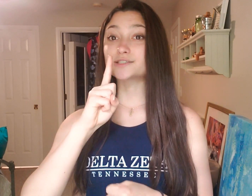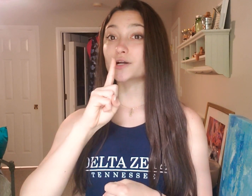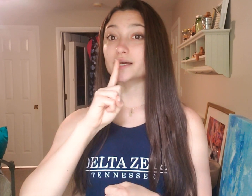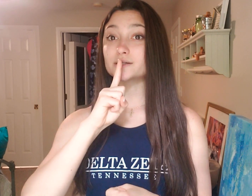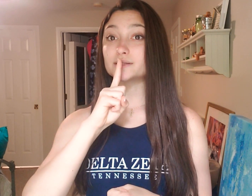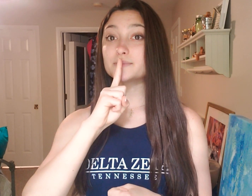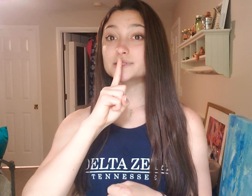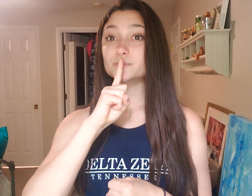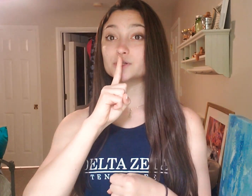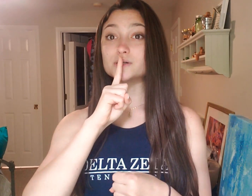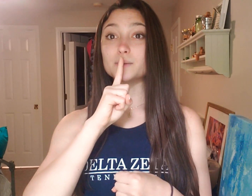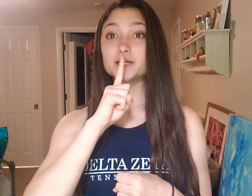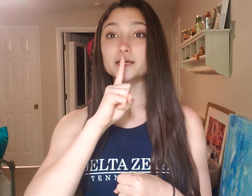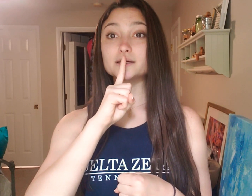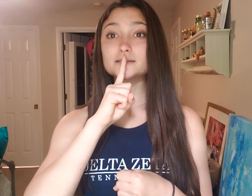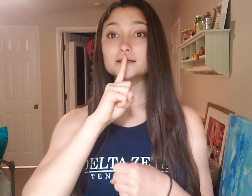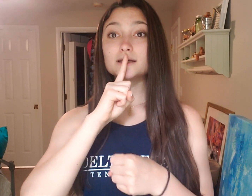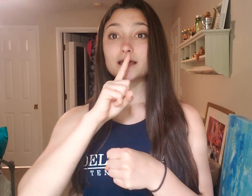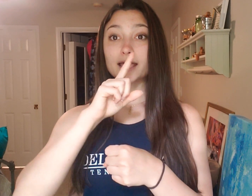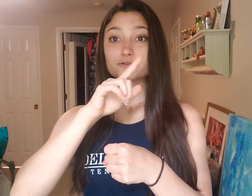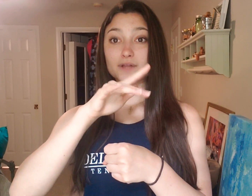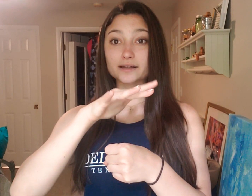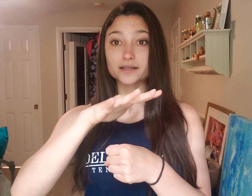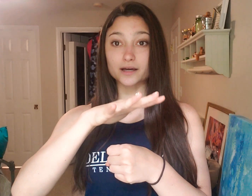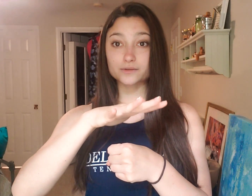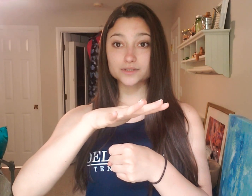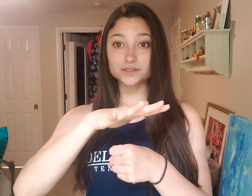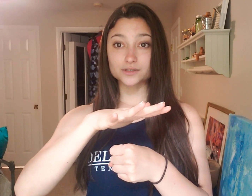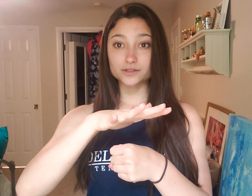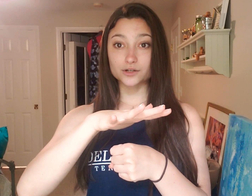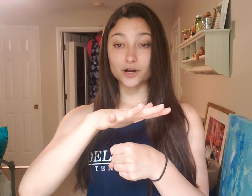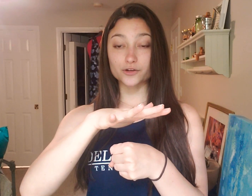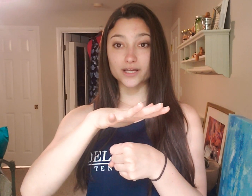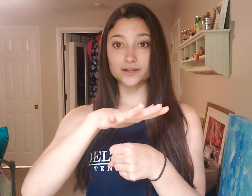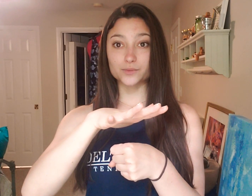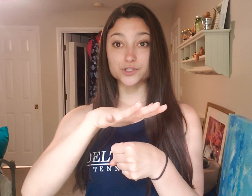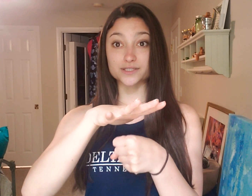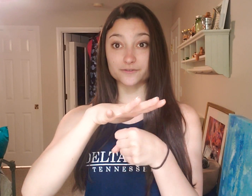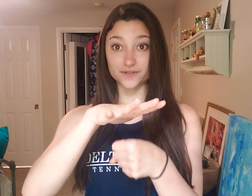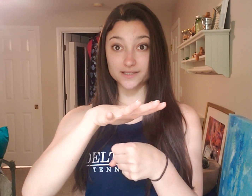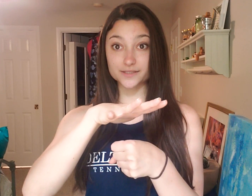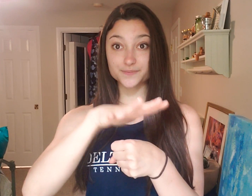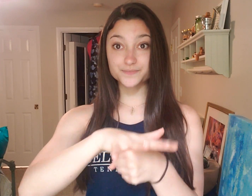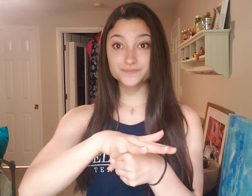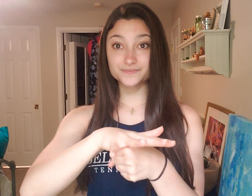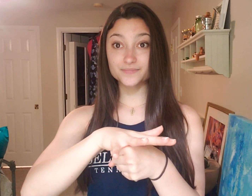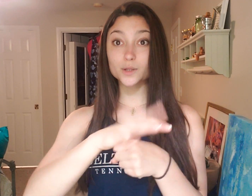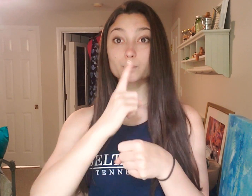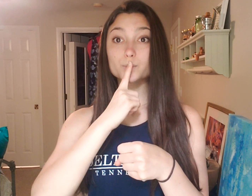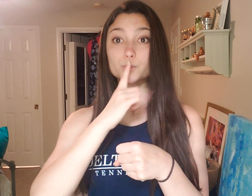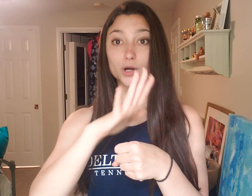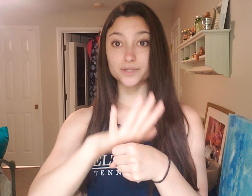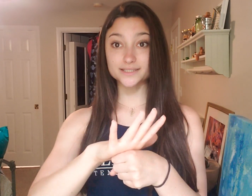starting at your lips with your dominant hand and flattening out to your other hand, which is a fist. Promise.